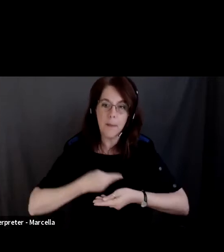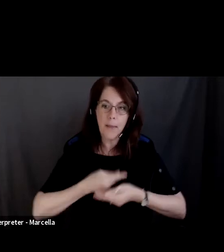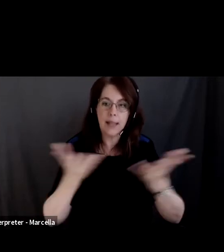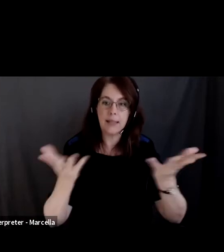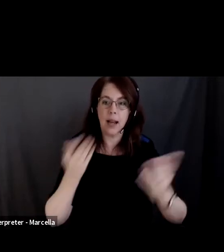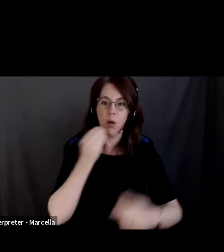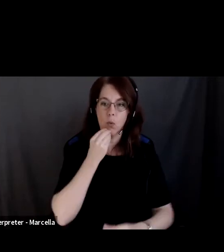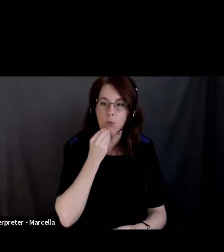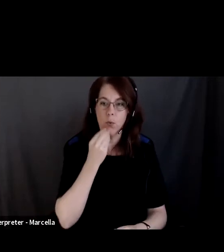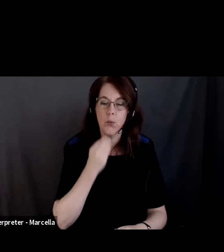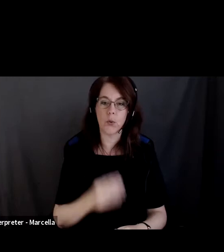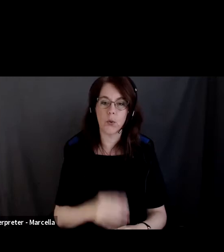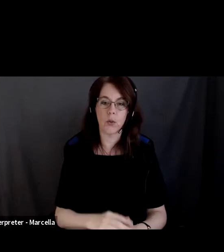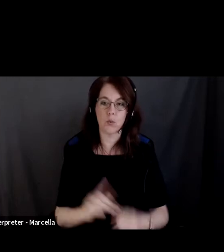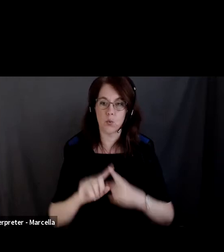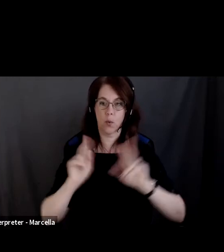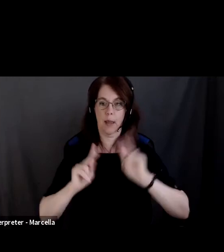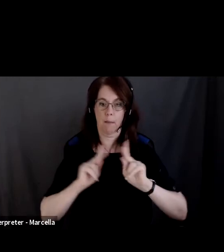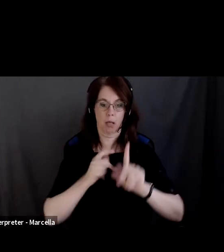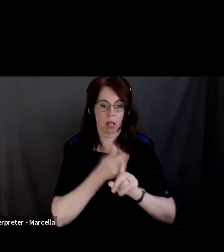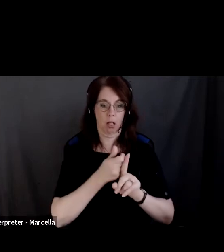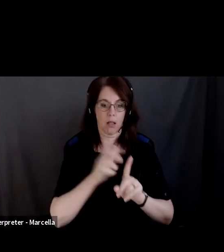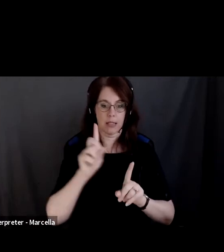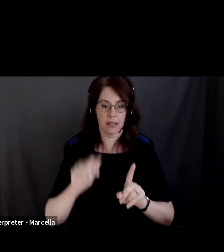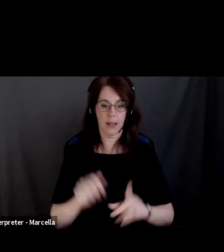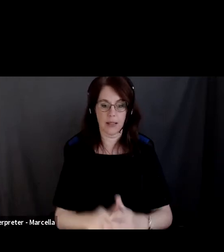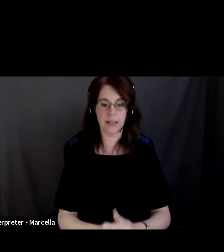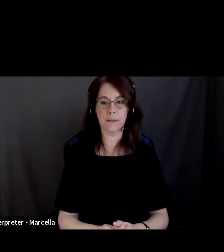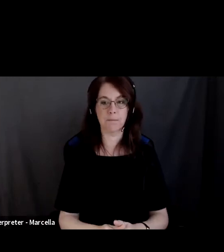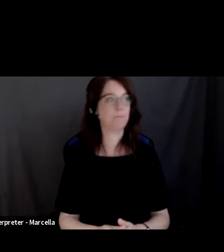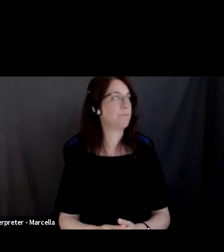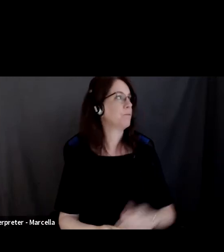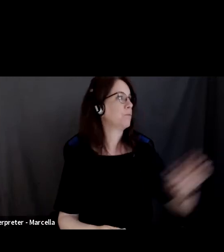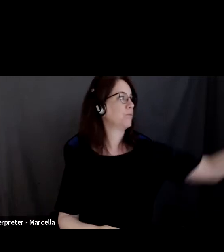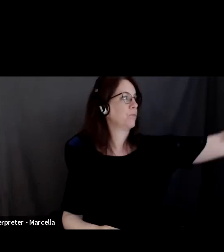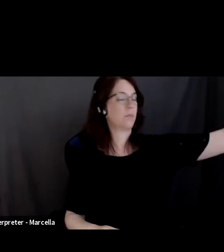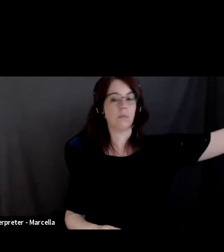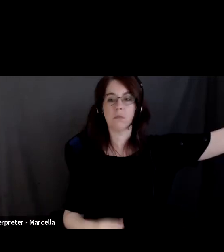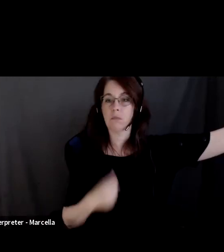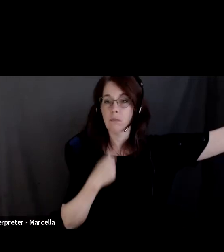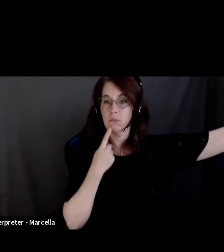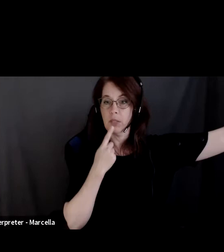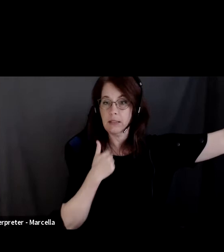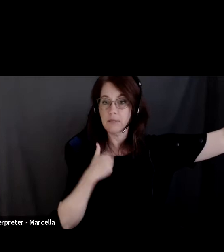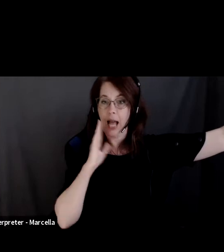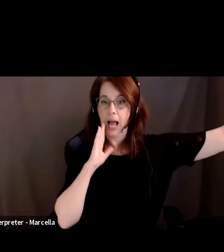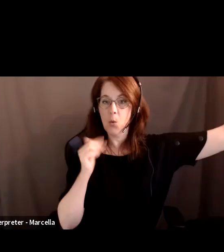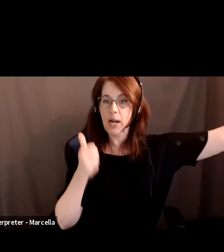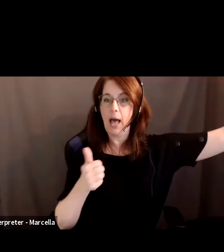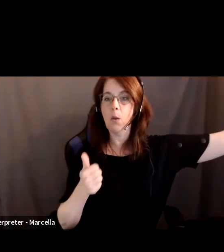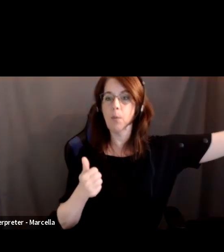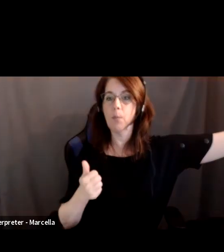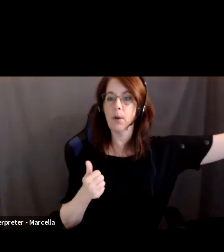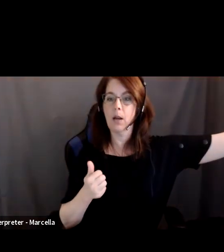food to individuals with disabilities. And I said that I would help, and from there it just kind of